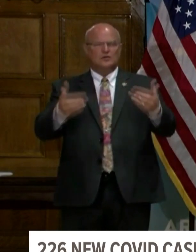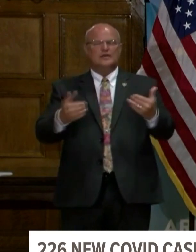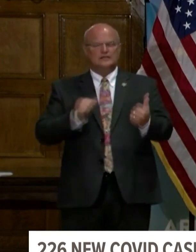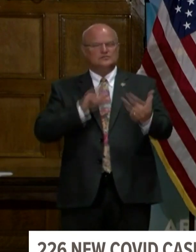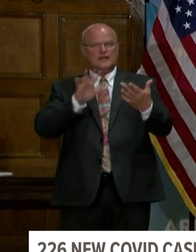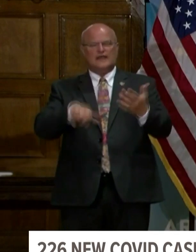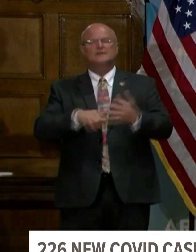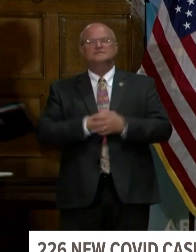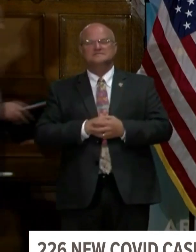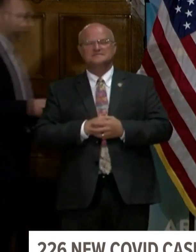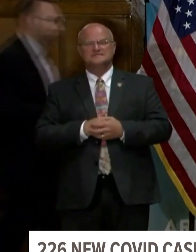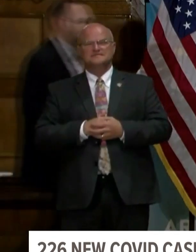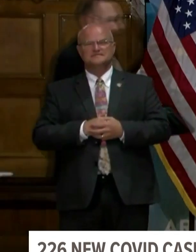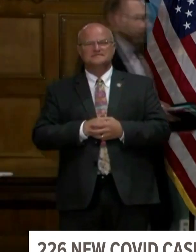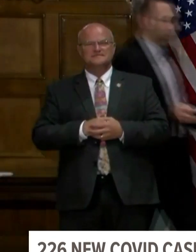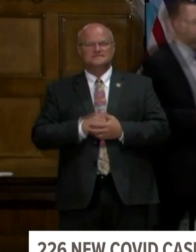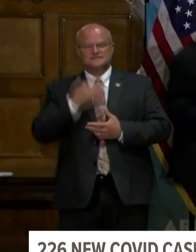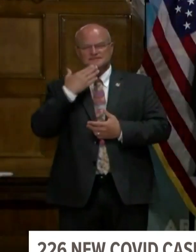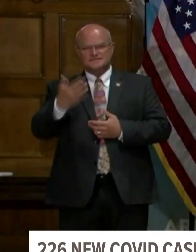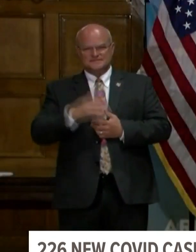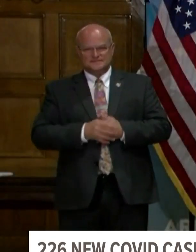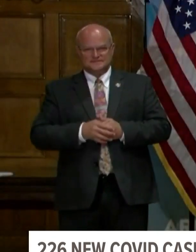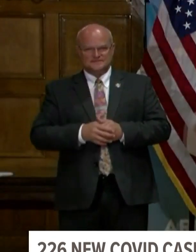ahead and address that one.